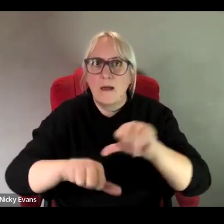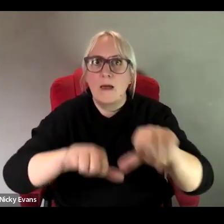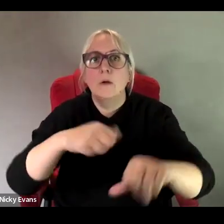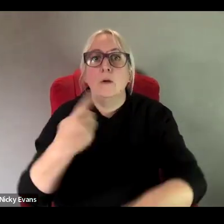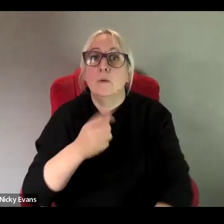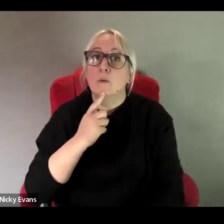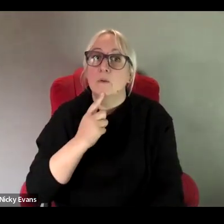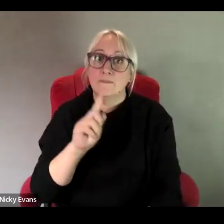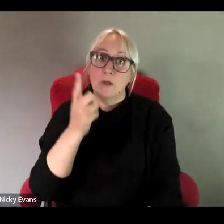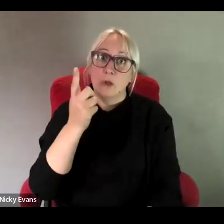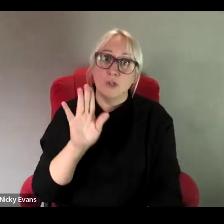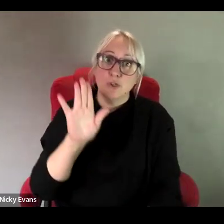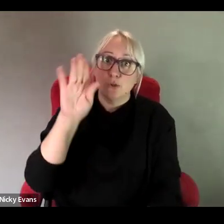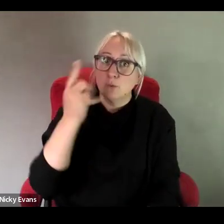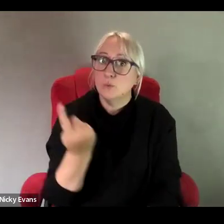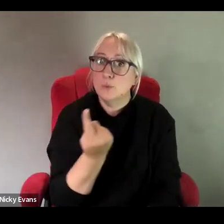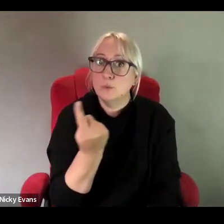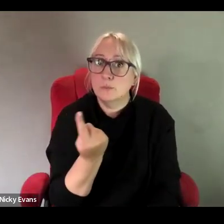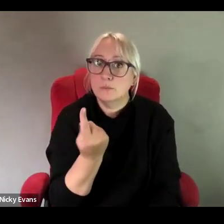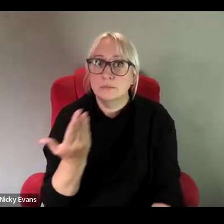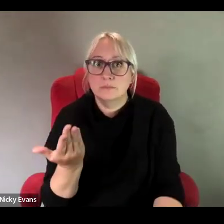like to go first?